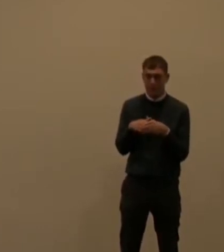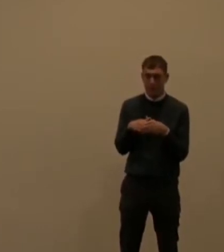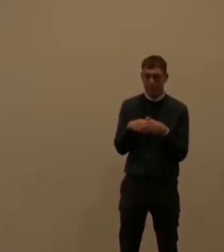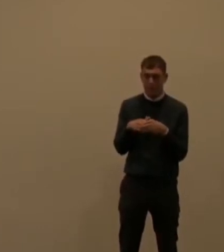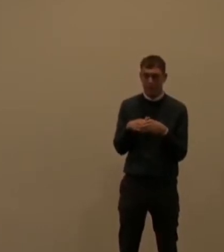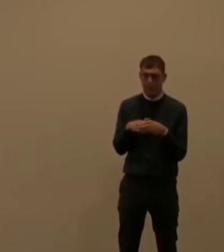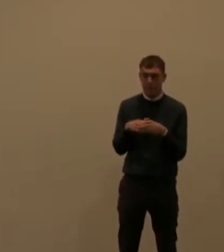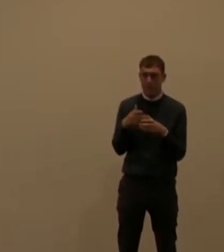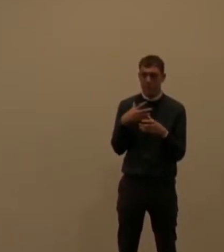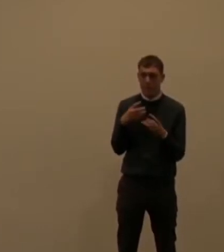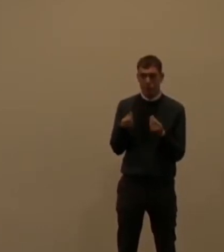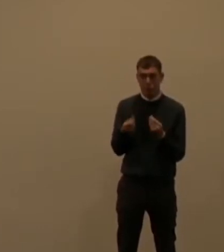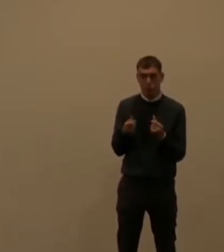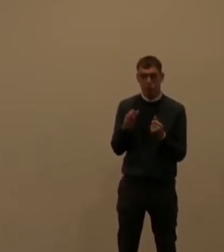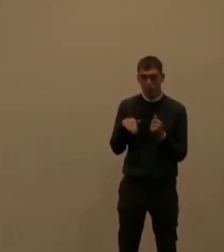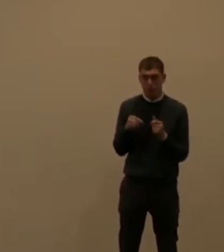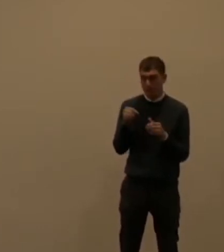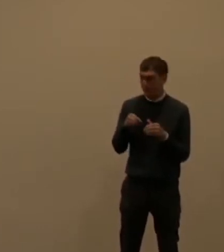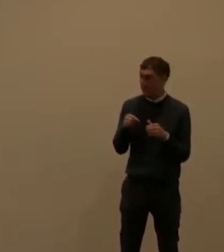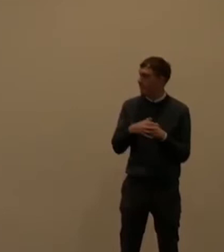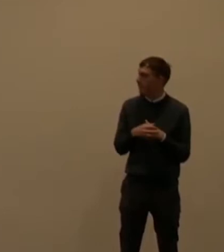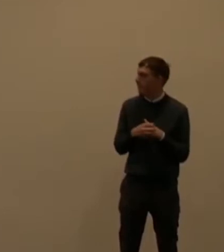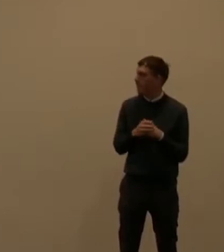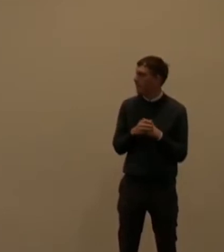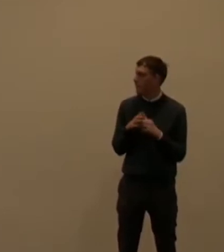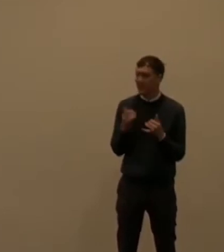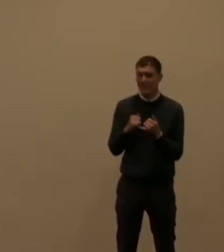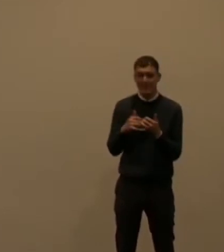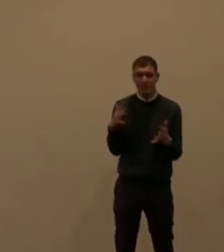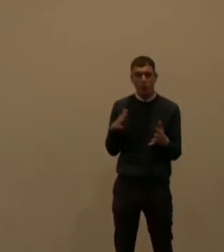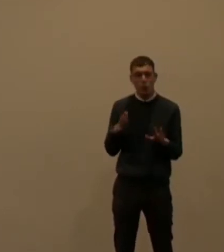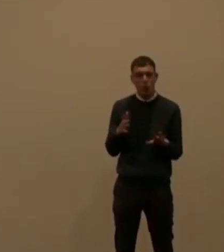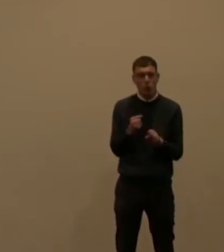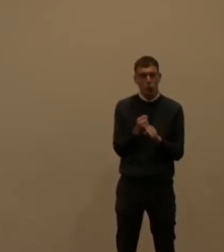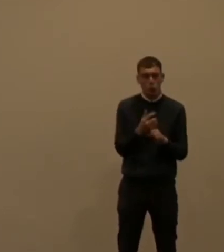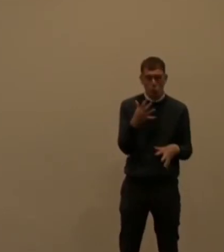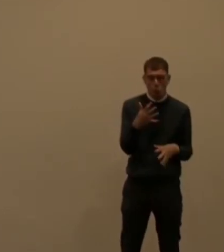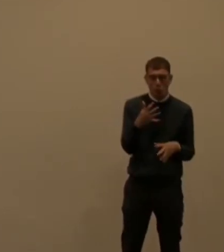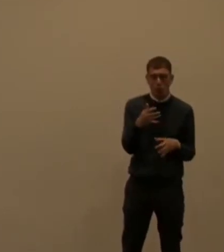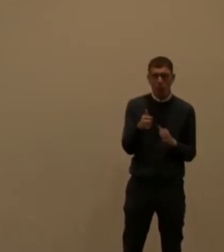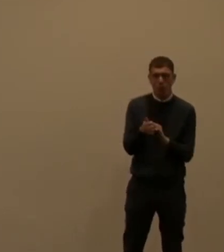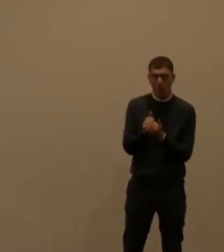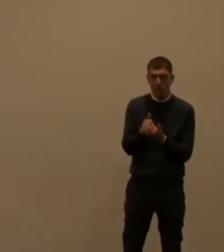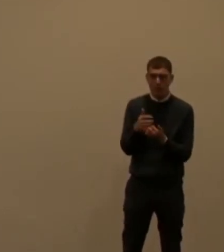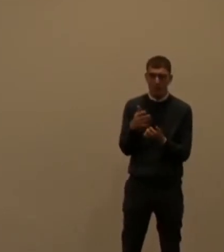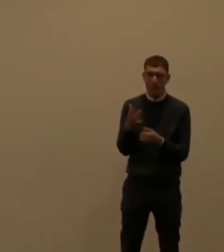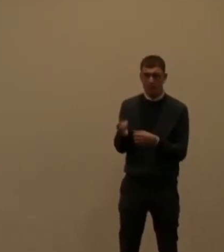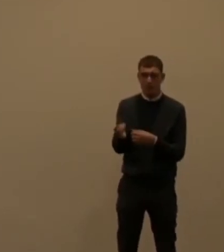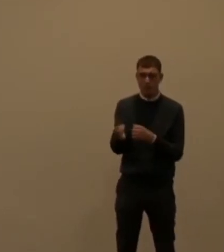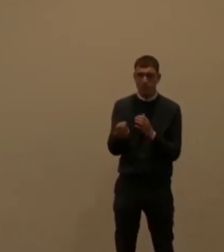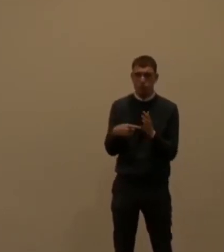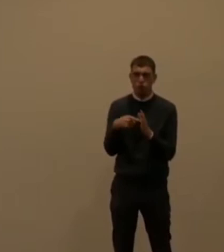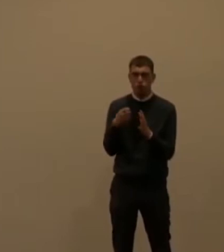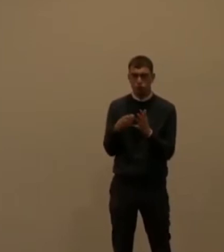use the resources for. You have to use a silver or a gold partner in order to be part of Fast Track, so you go through a